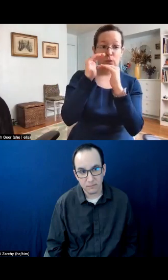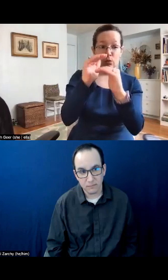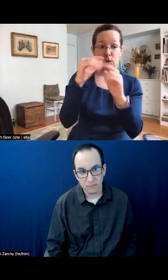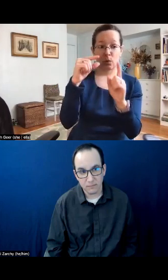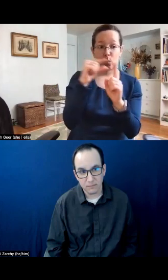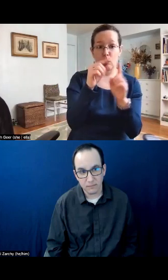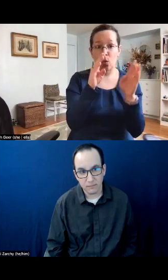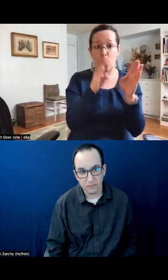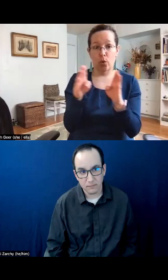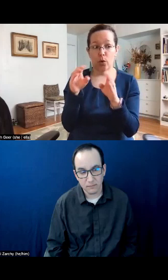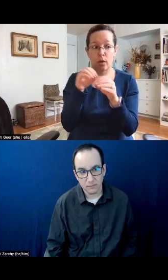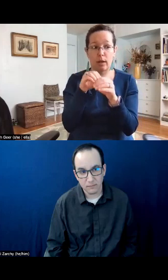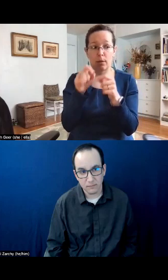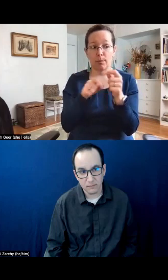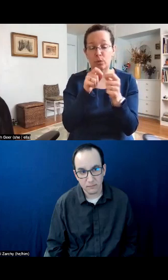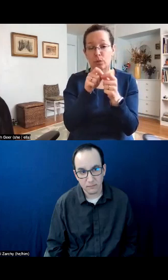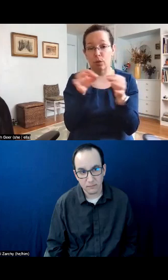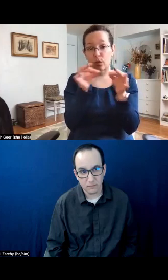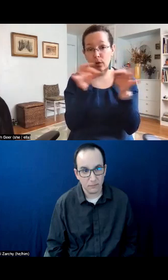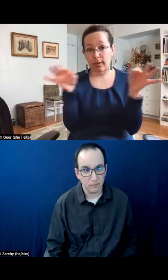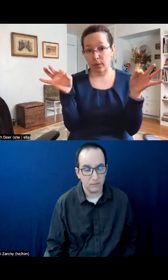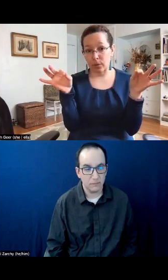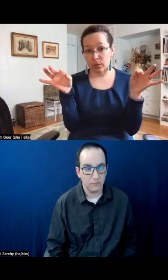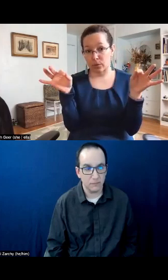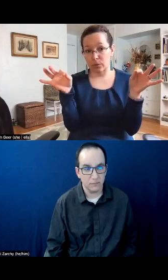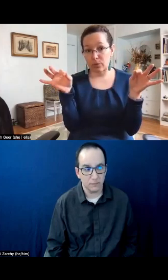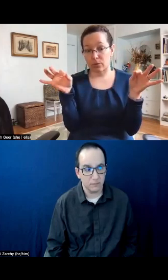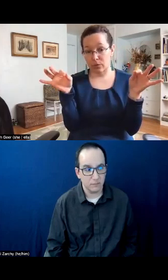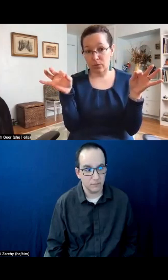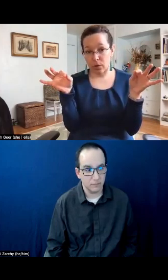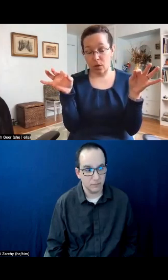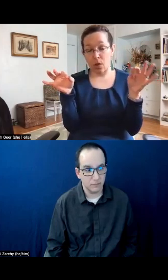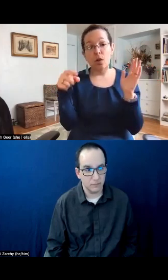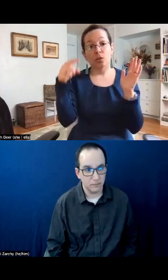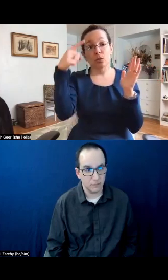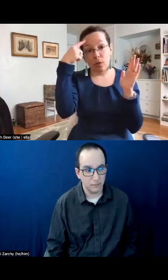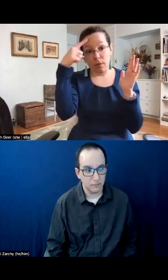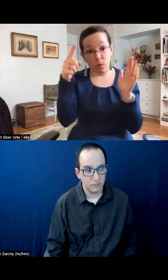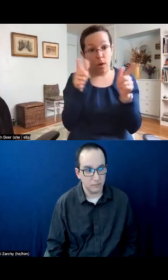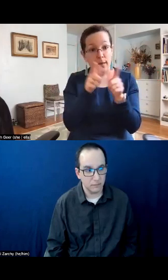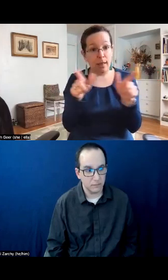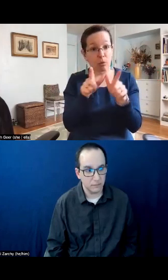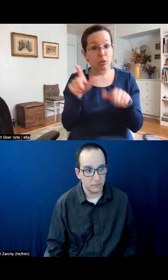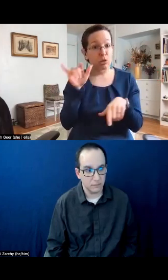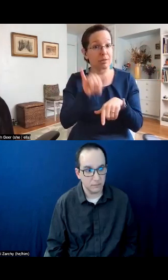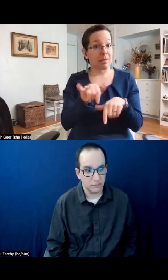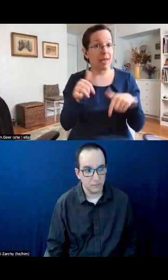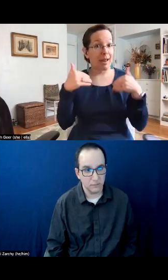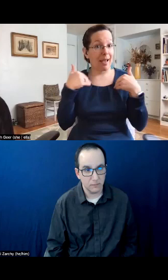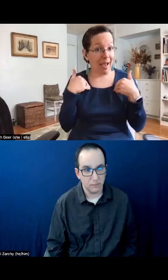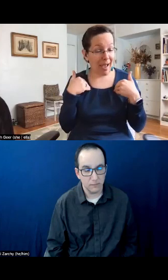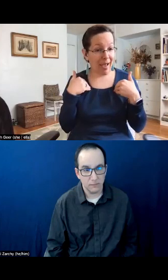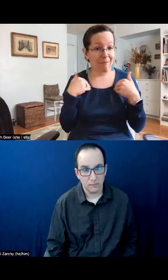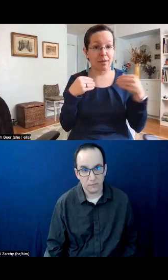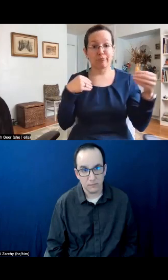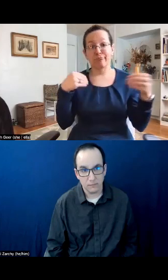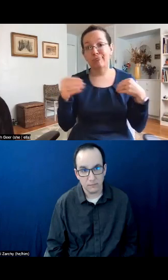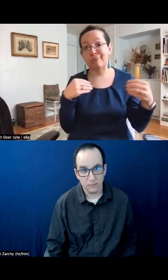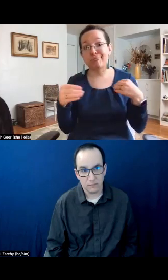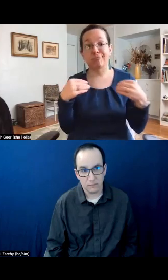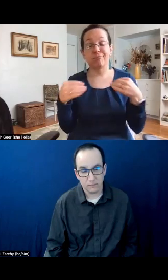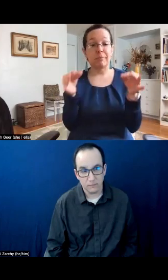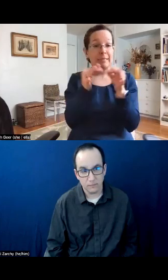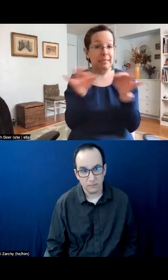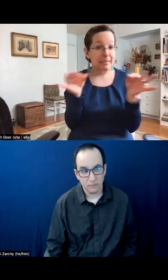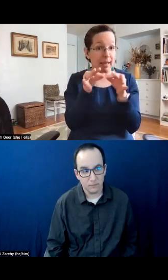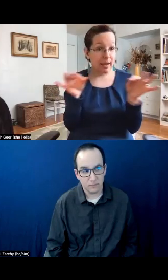in a particular language. This is just, again, not an exhaustive list. This is some types of word order. But for basic word